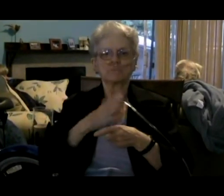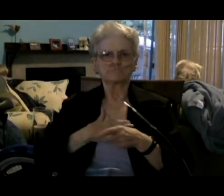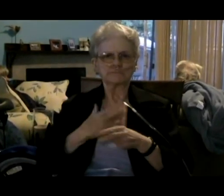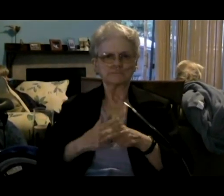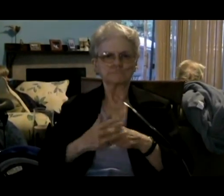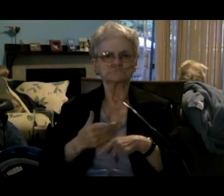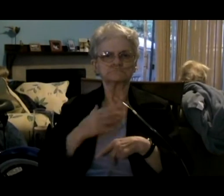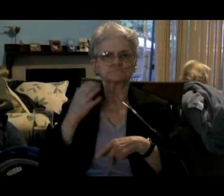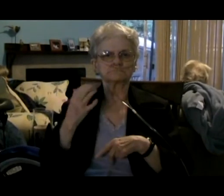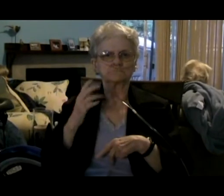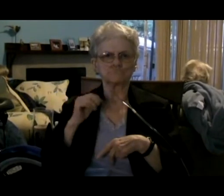Later, he came around